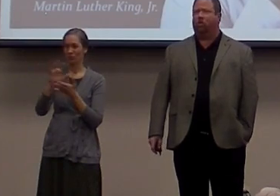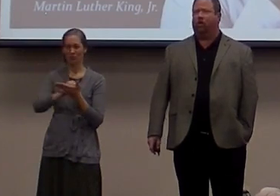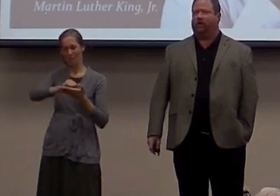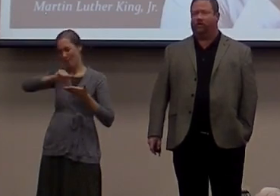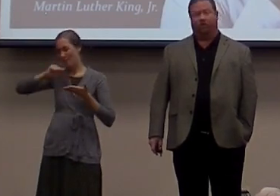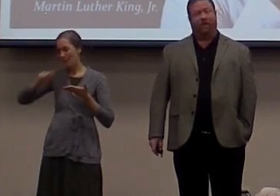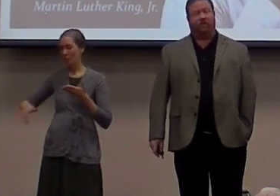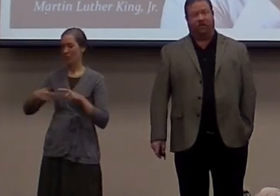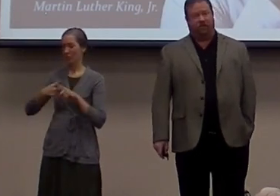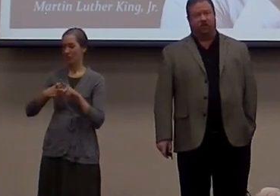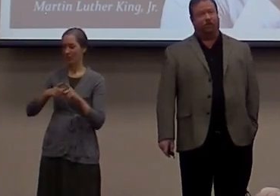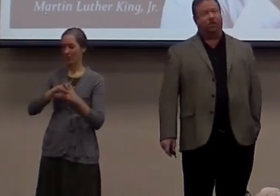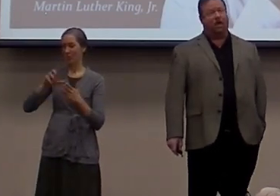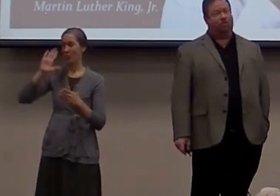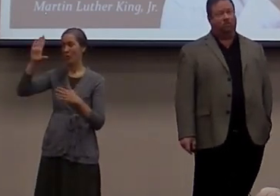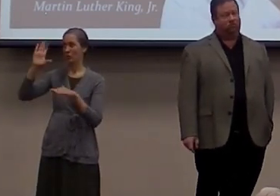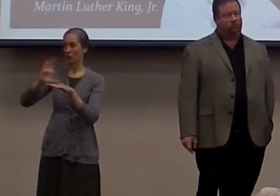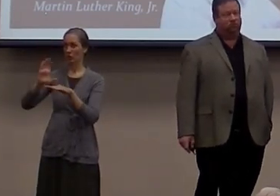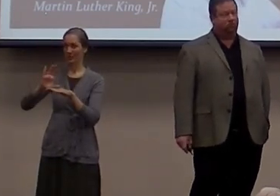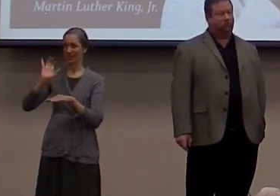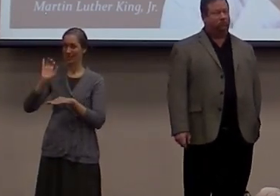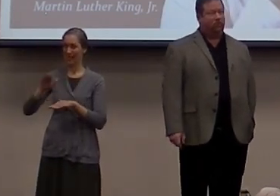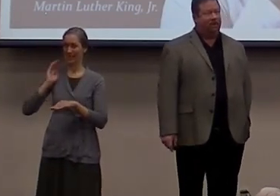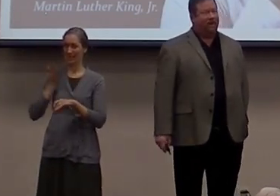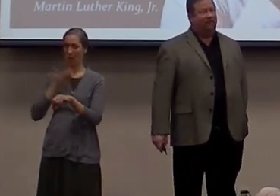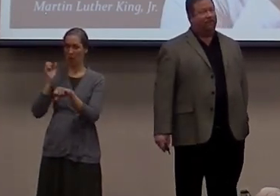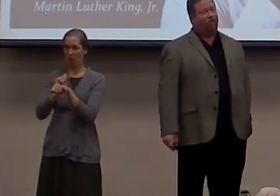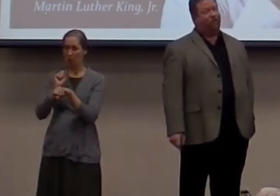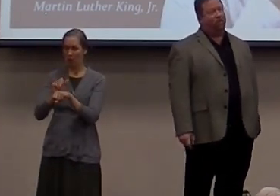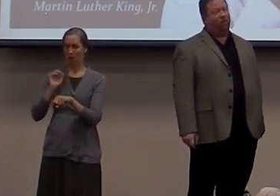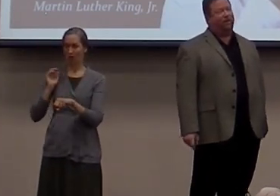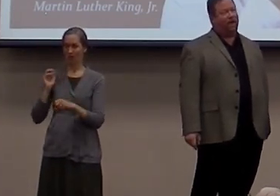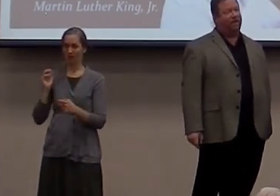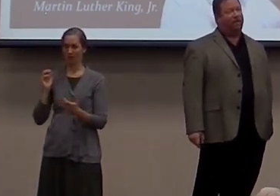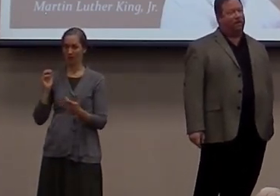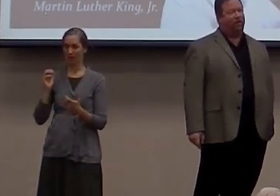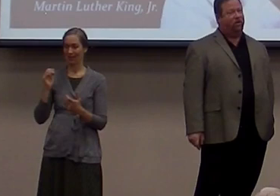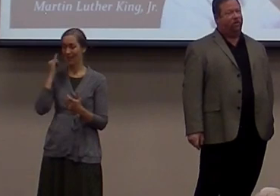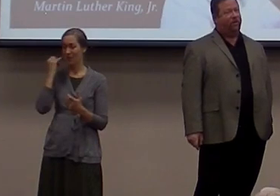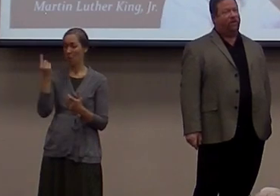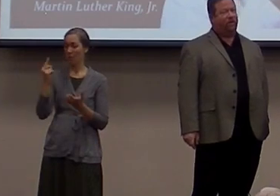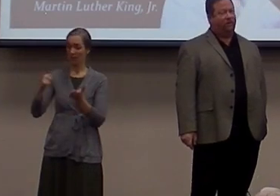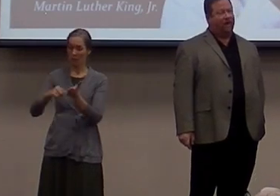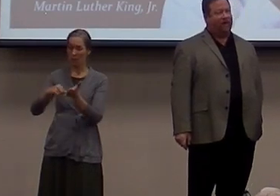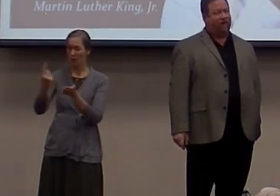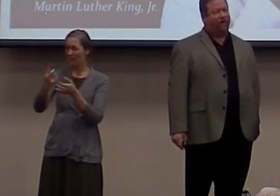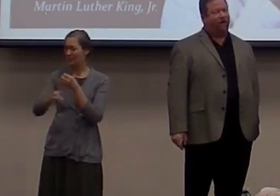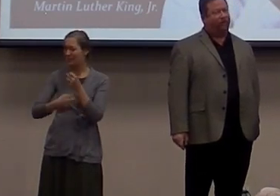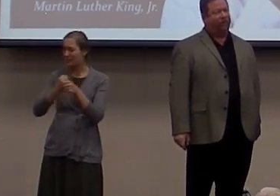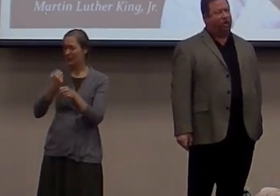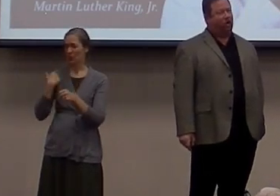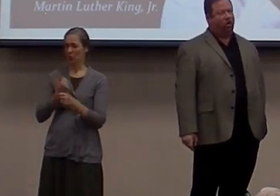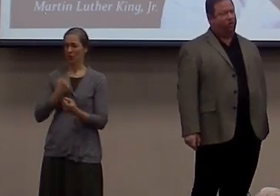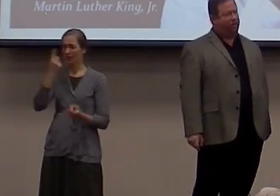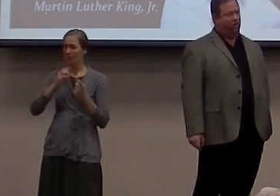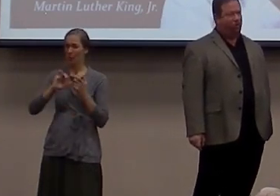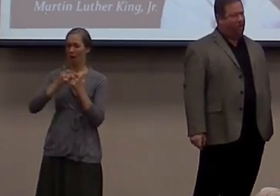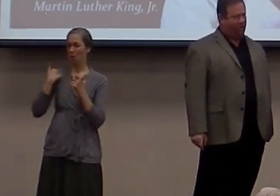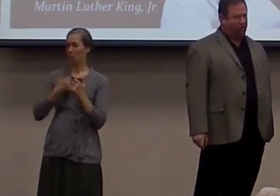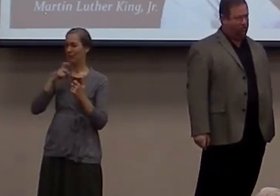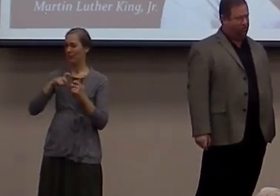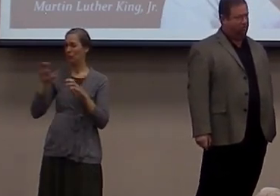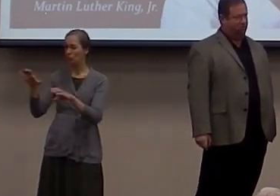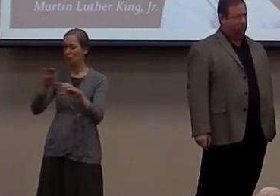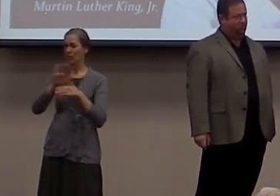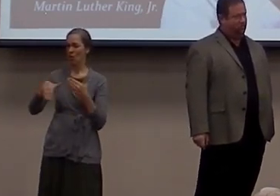It's our work, it's our business, it's our job. And if it's only one time a year that we think about how we ought to treat all people